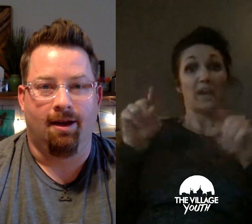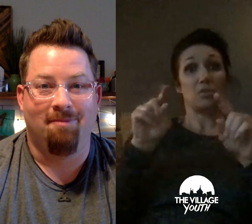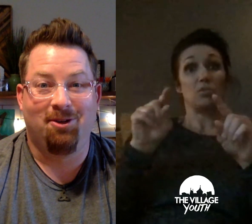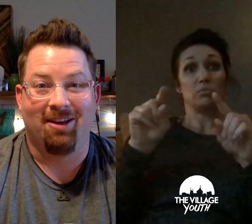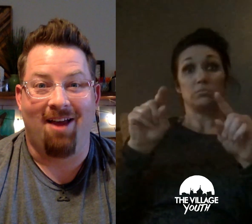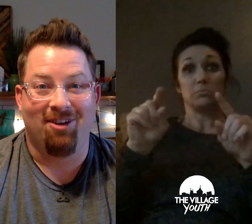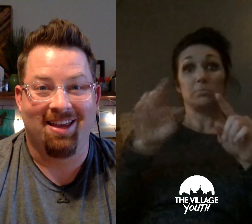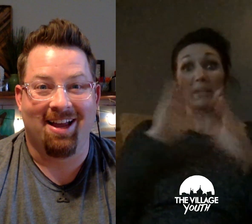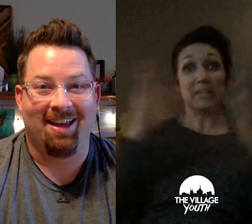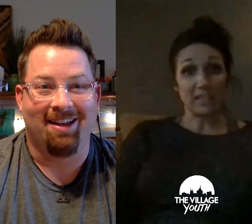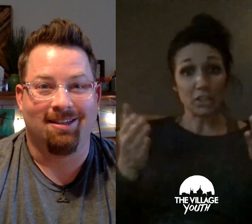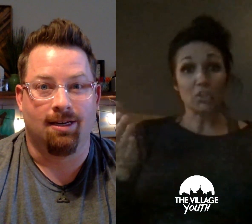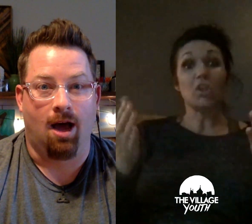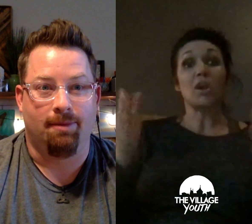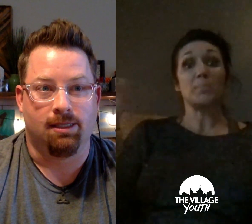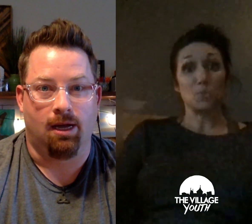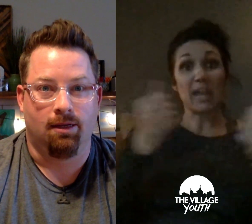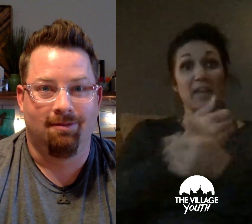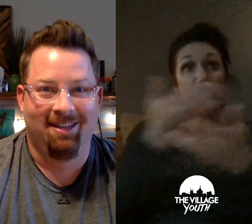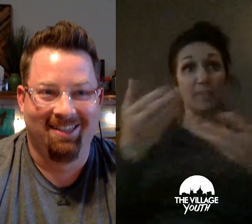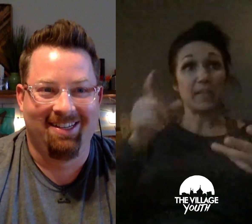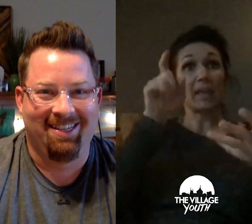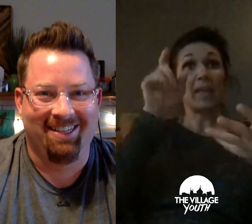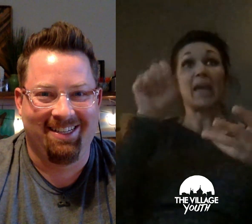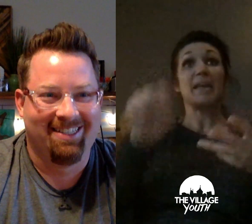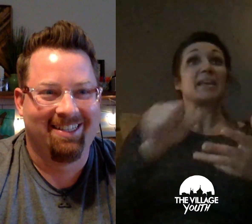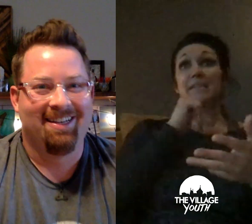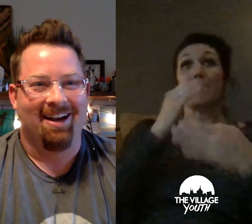That I'm doing everything I can to not be silent.